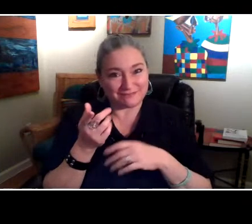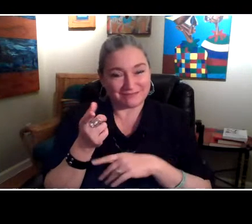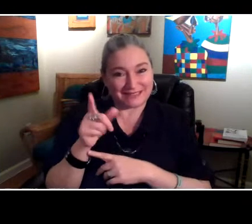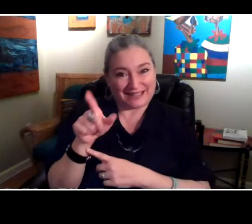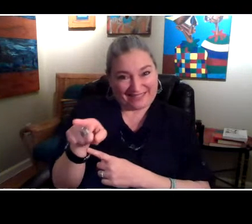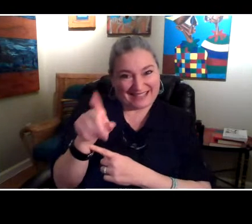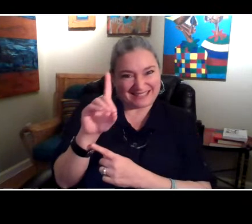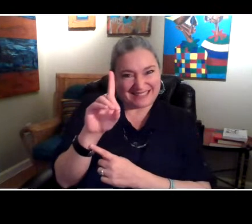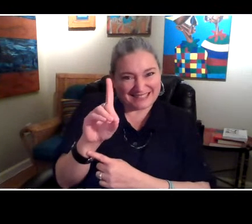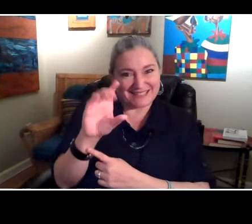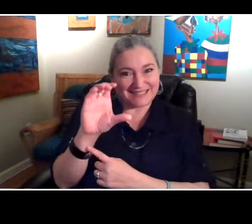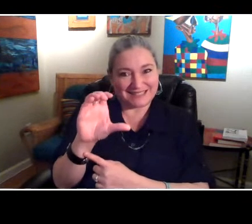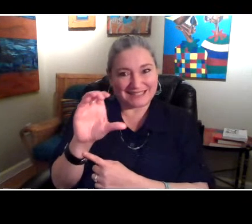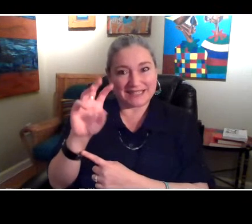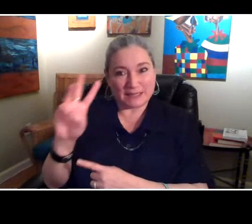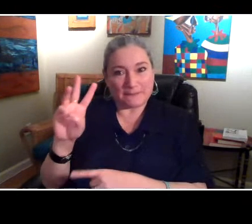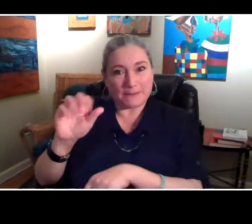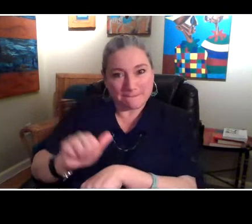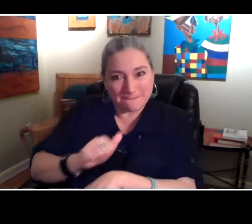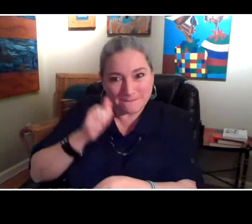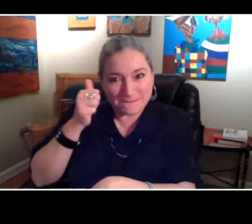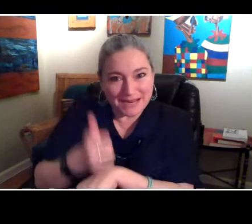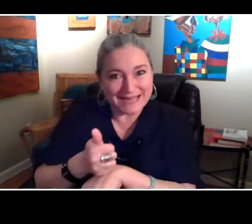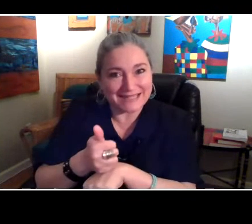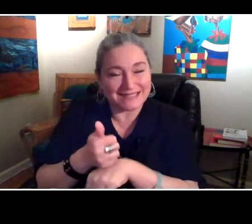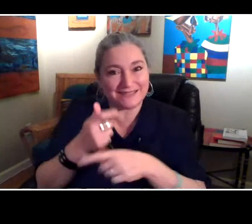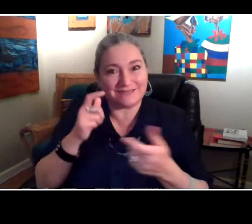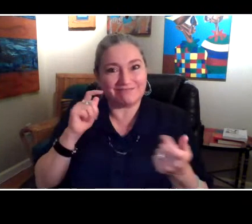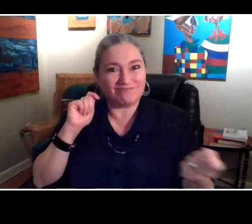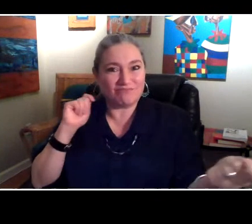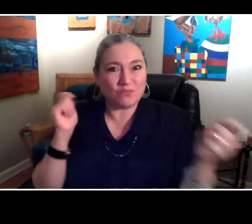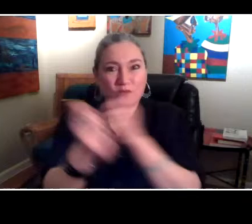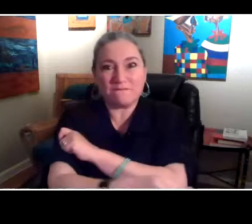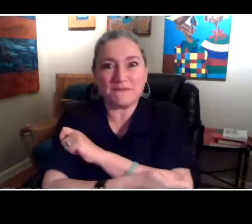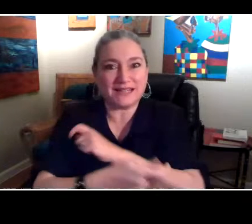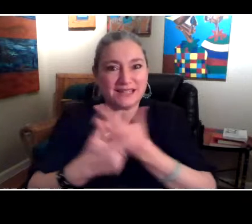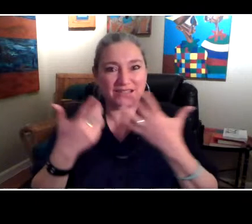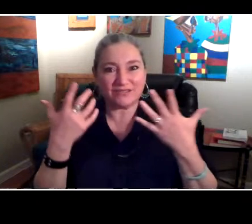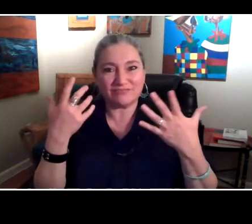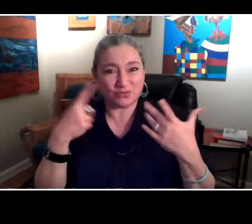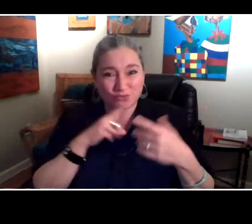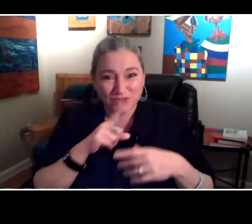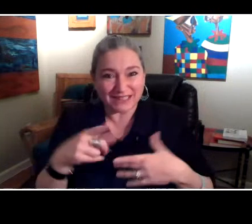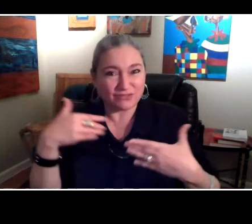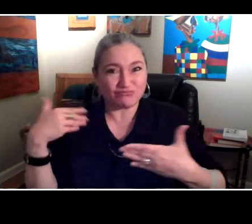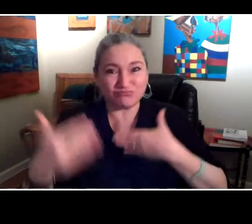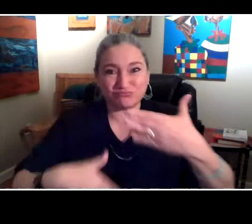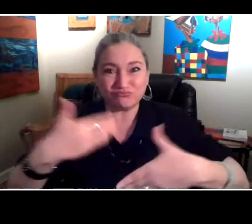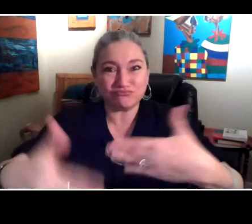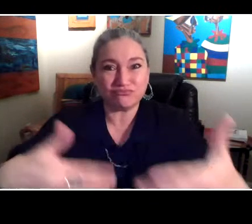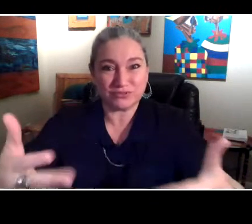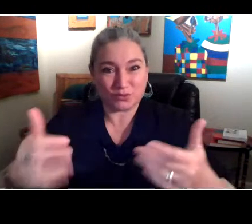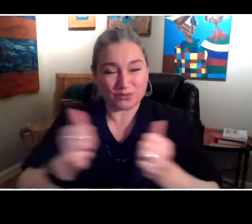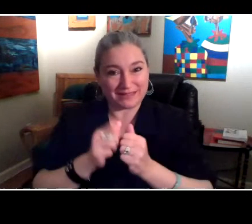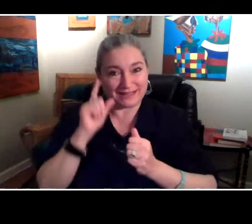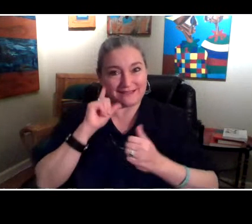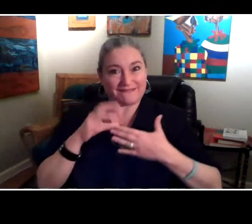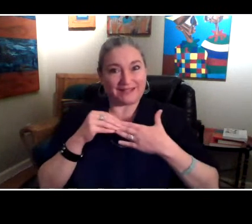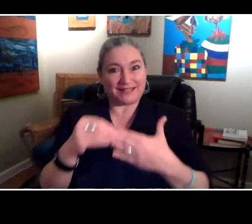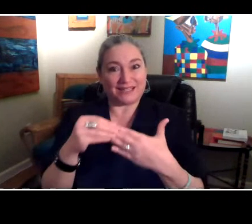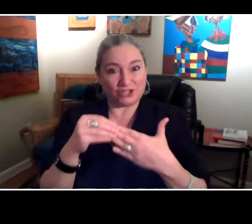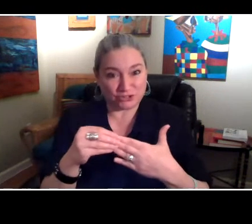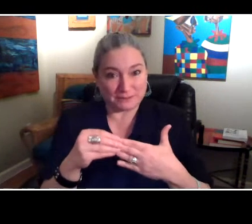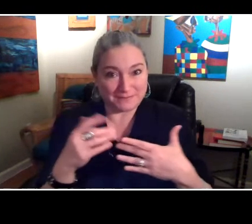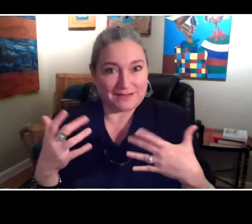Affirmative art findings. Number 1, Lead K Family Services is a DCCW-based movement,